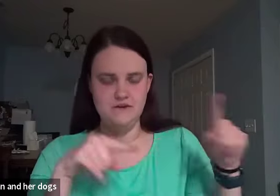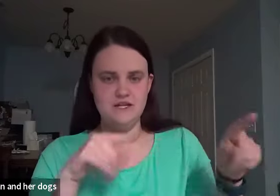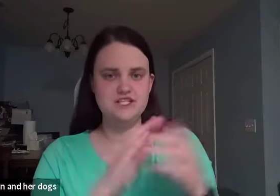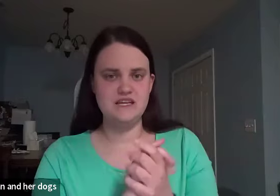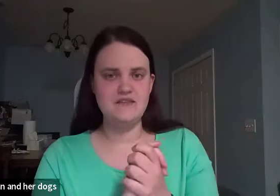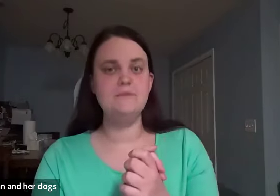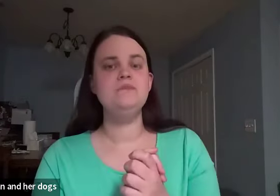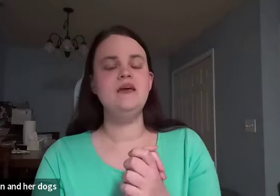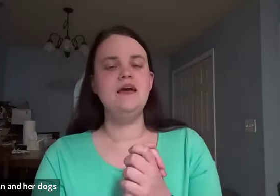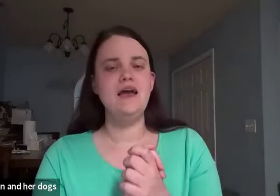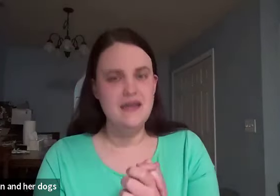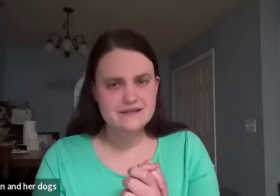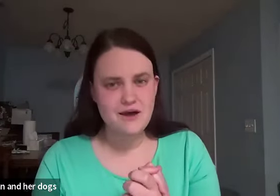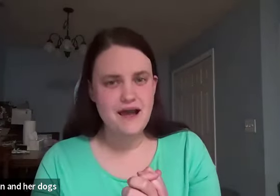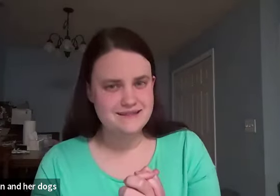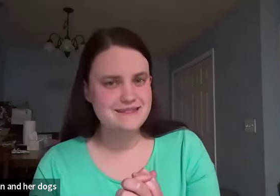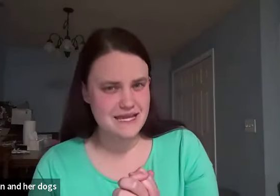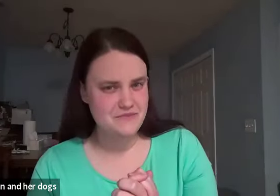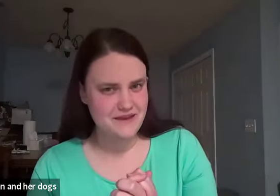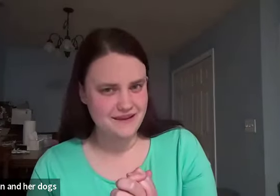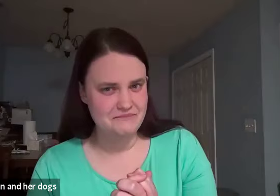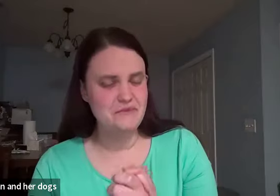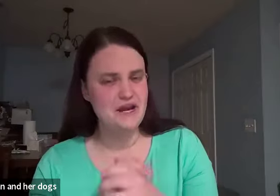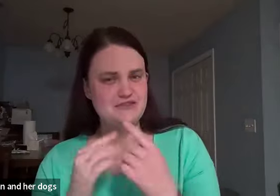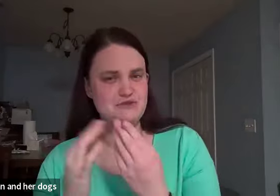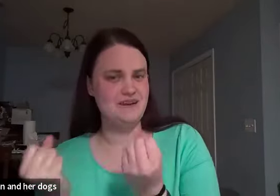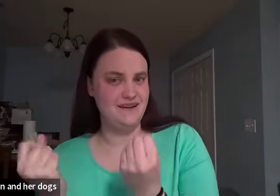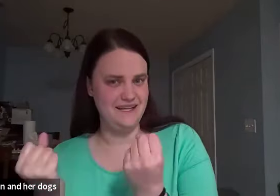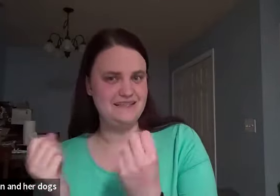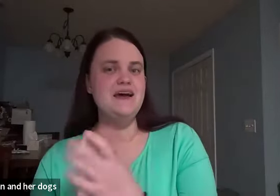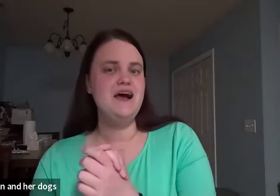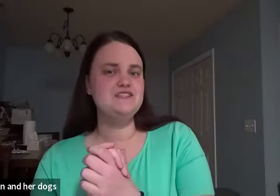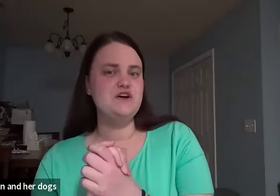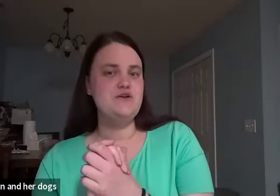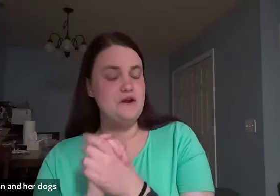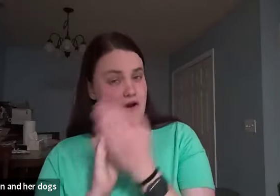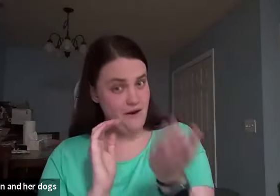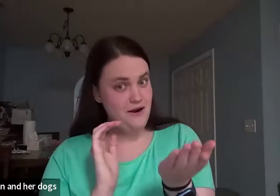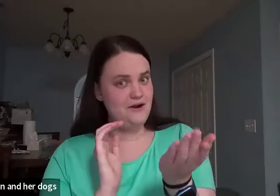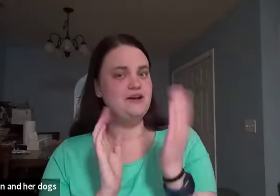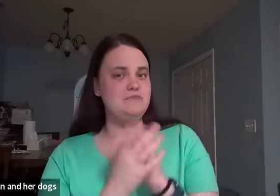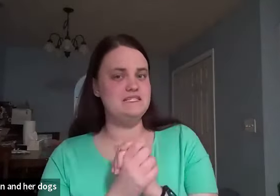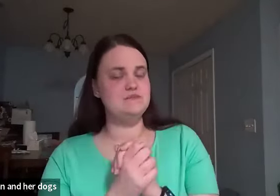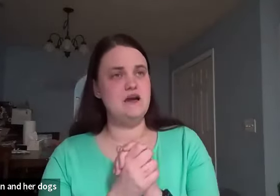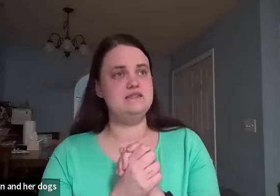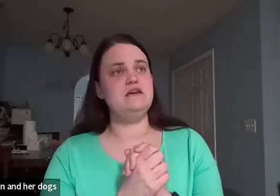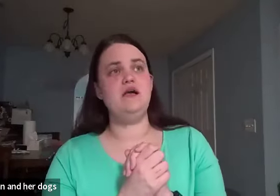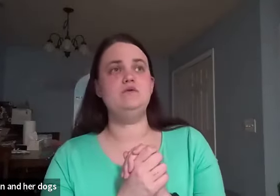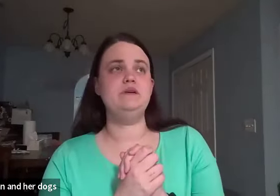different variations like that. ASL has its same thing, but it's through signing. And so there are going to be some signs that like will be